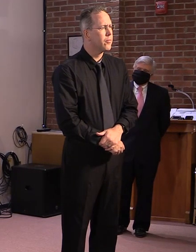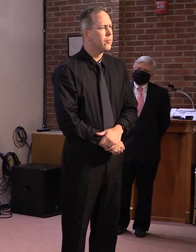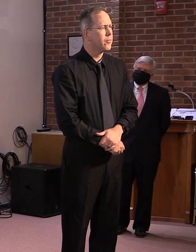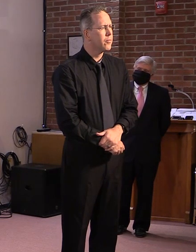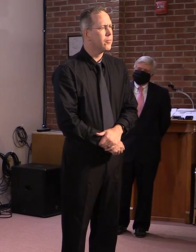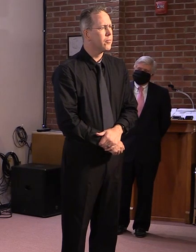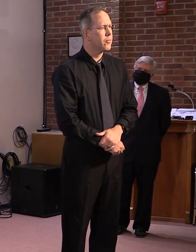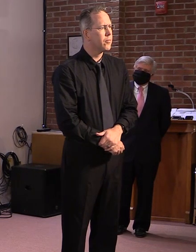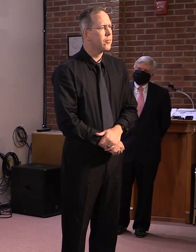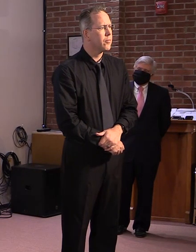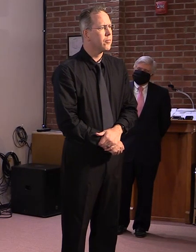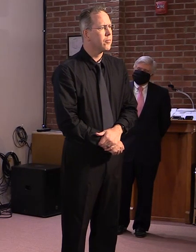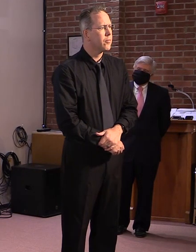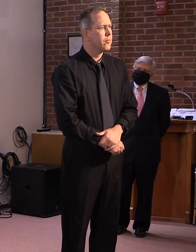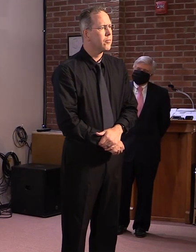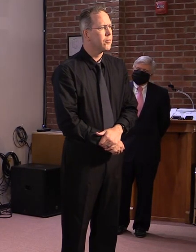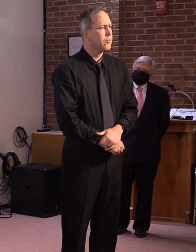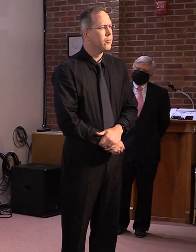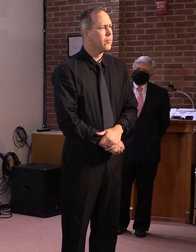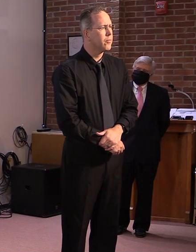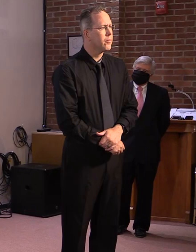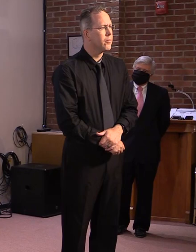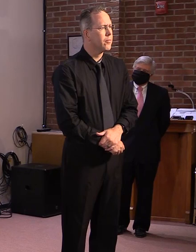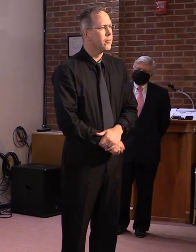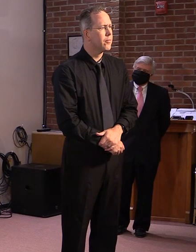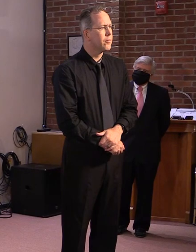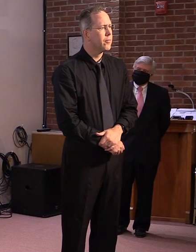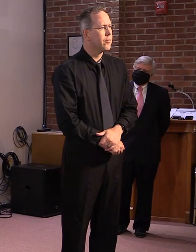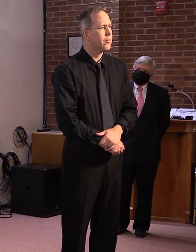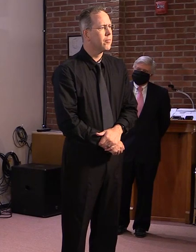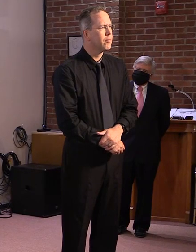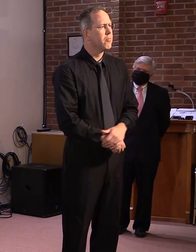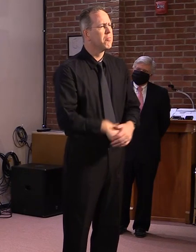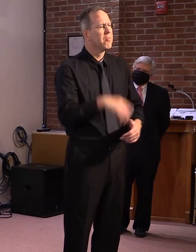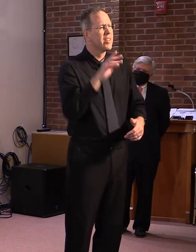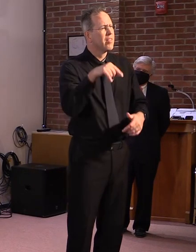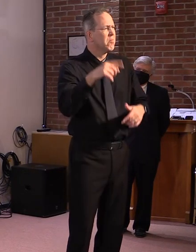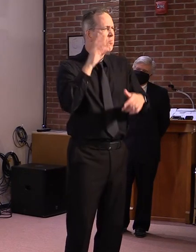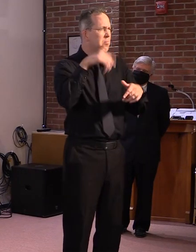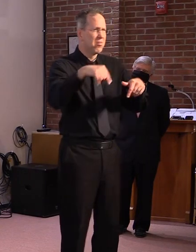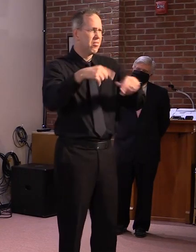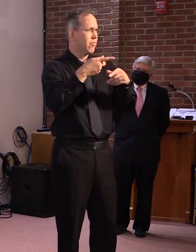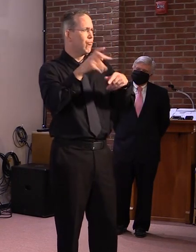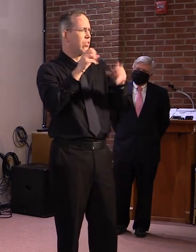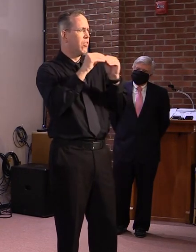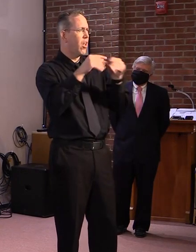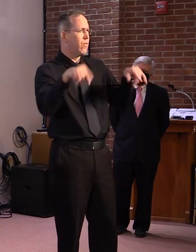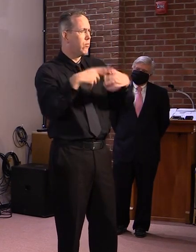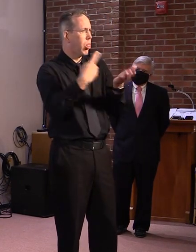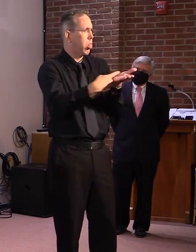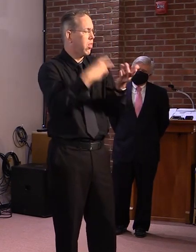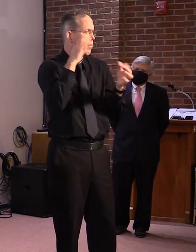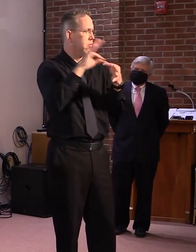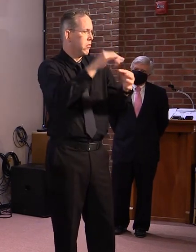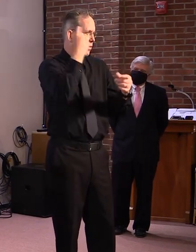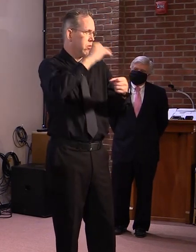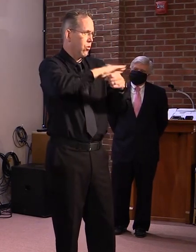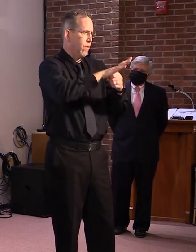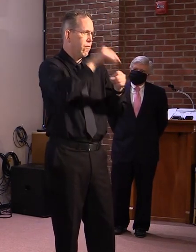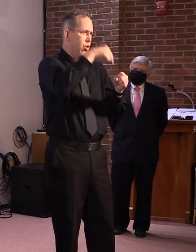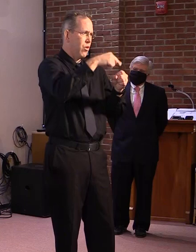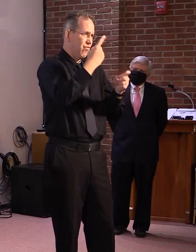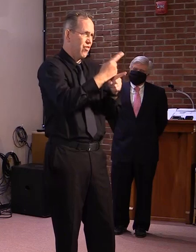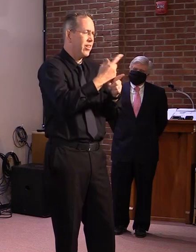press conferences, or are they sort of all-encompassing now? How should we sort of think about that? Well, I've tried to be transparent and honest when you ask